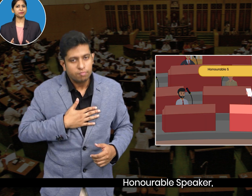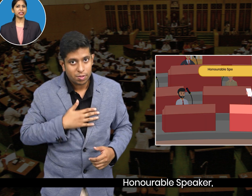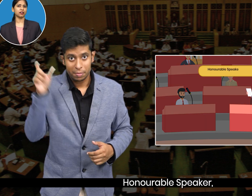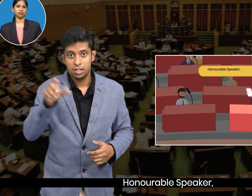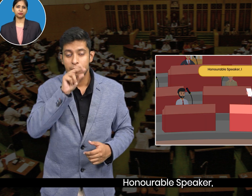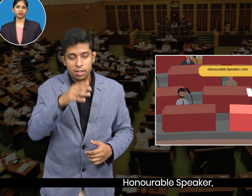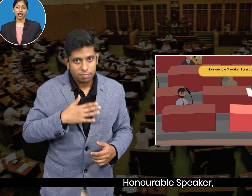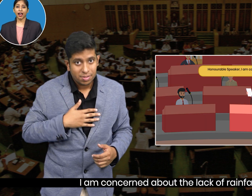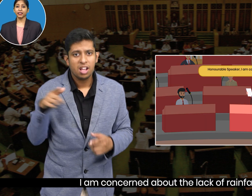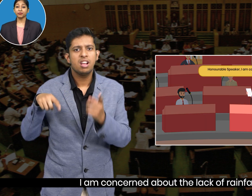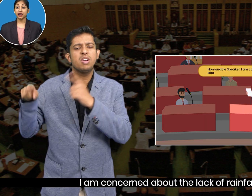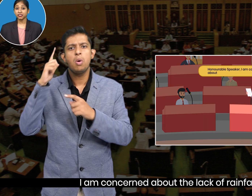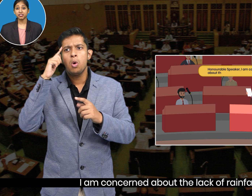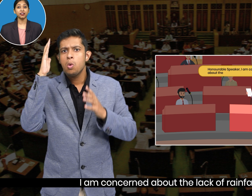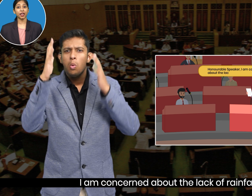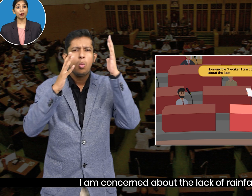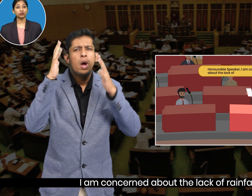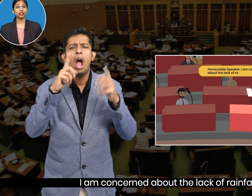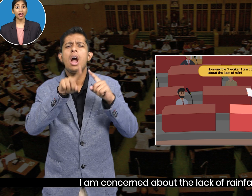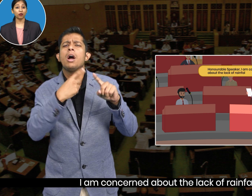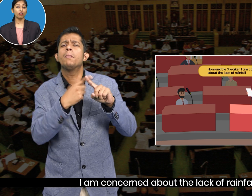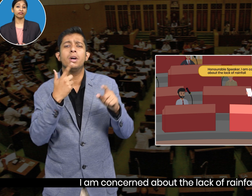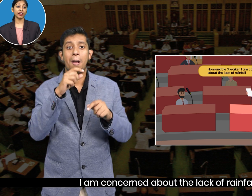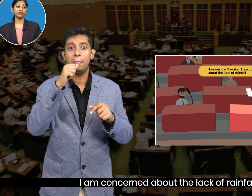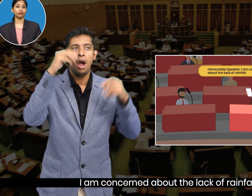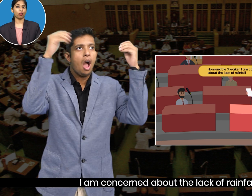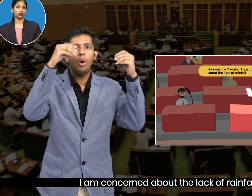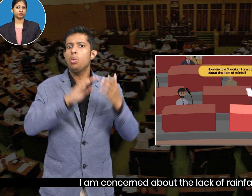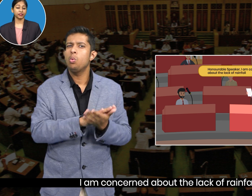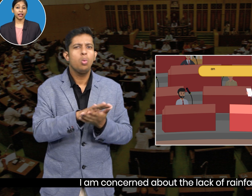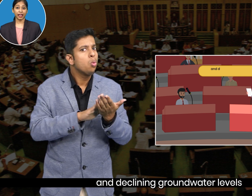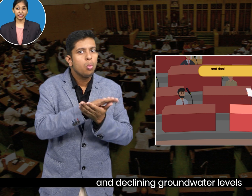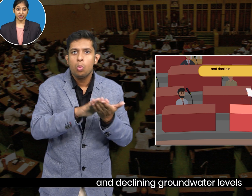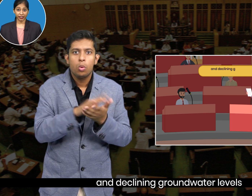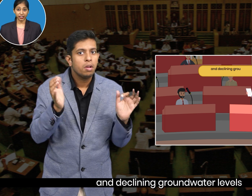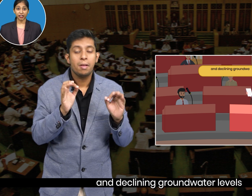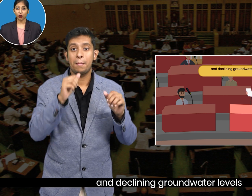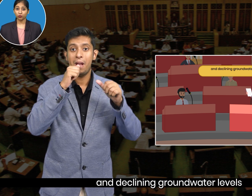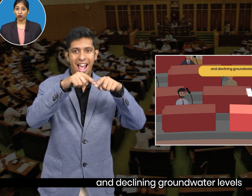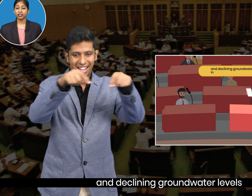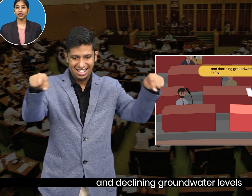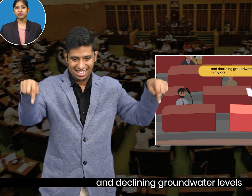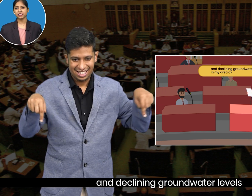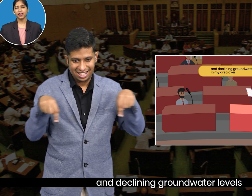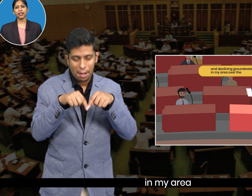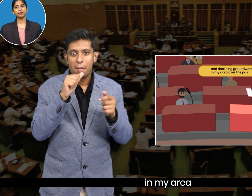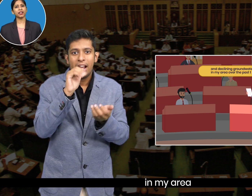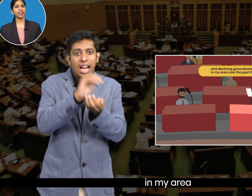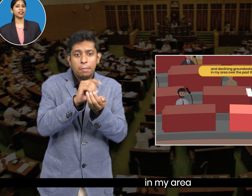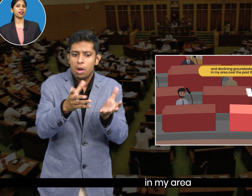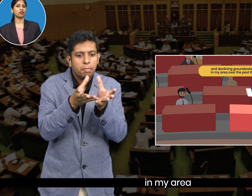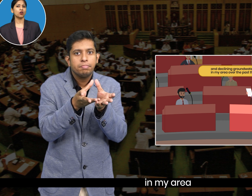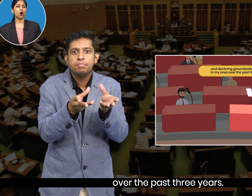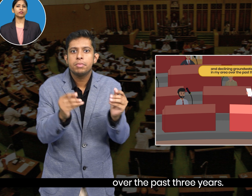Honorable Speaker, I am concerned about the lack of rainfall and declining groundwater levels in